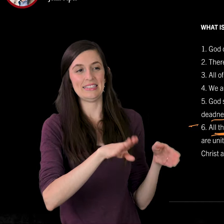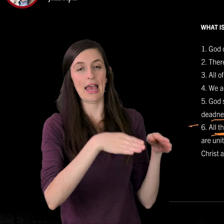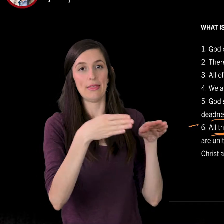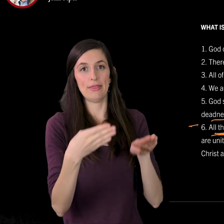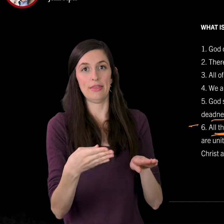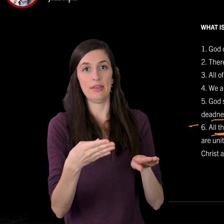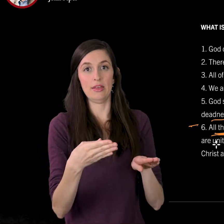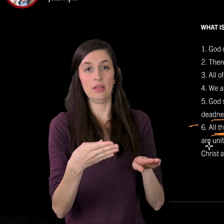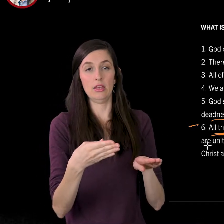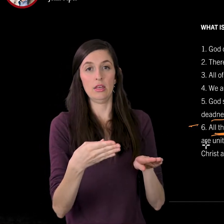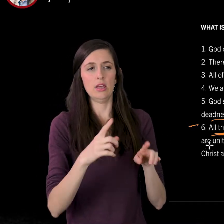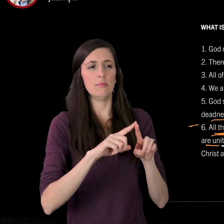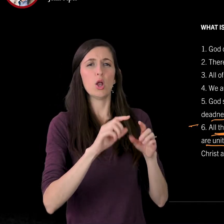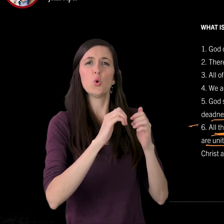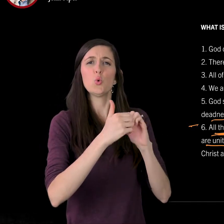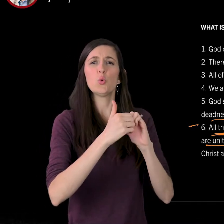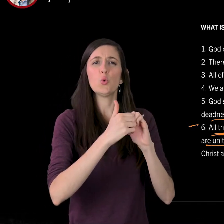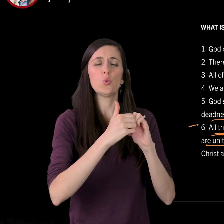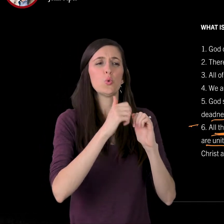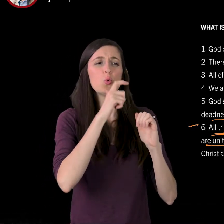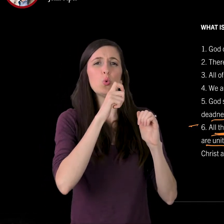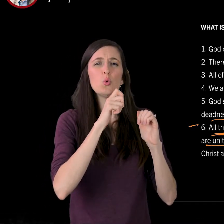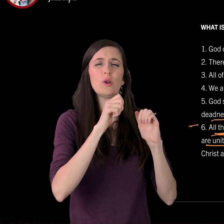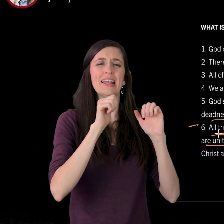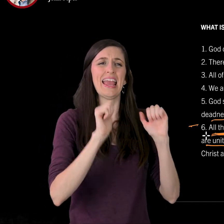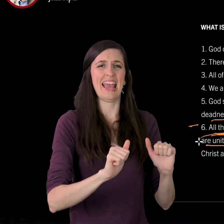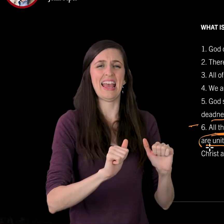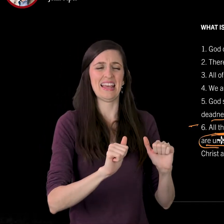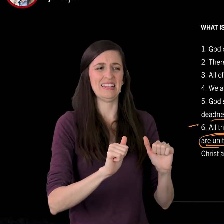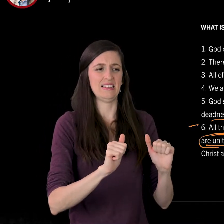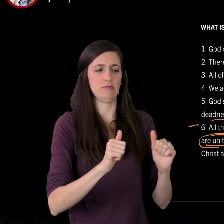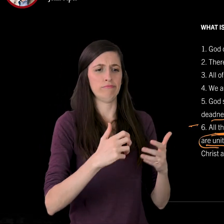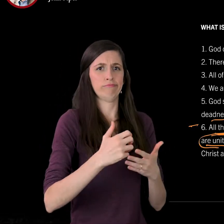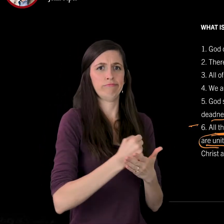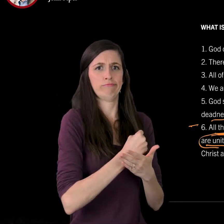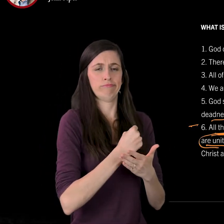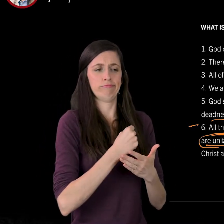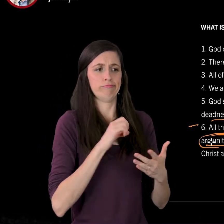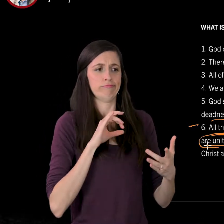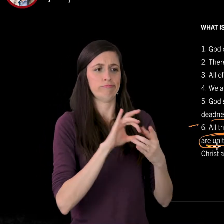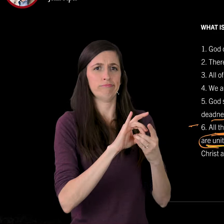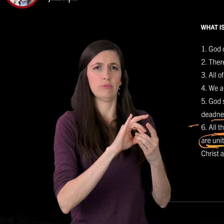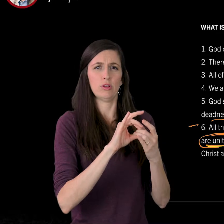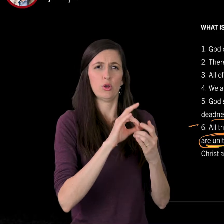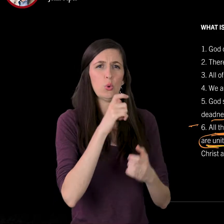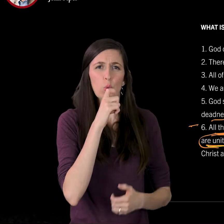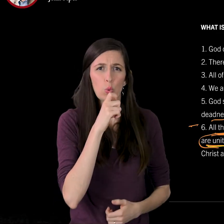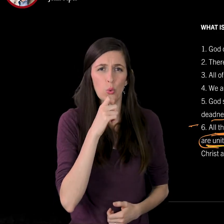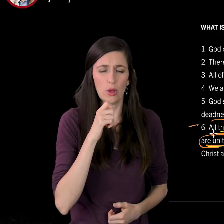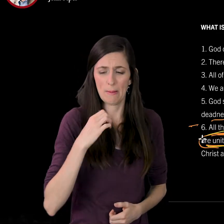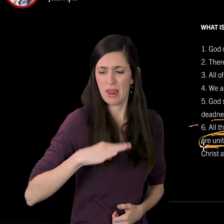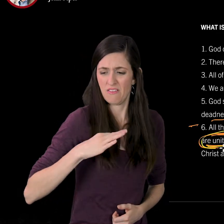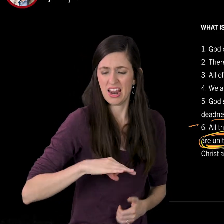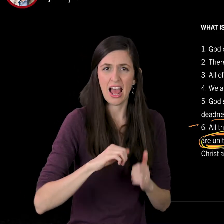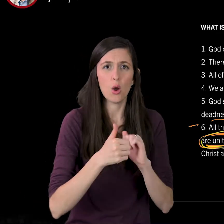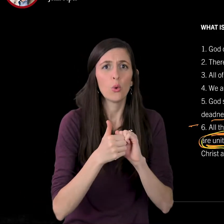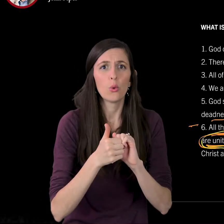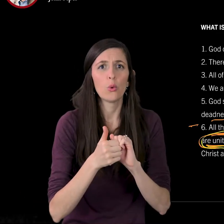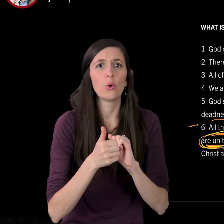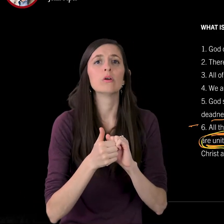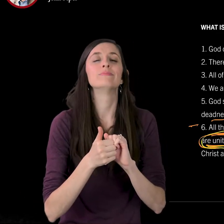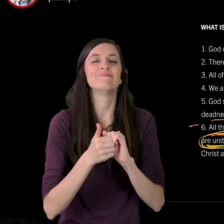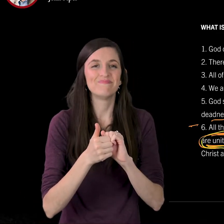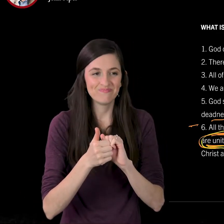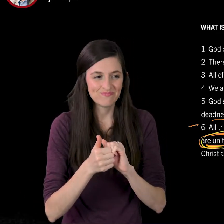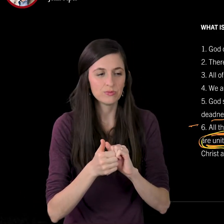to those who are united to Him by faith. United to Him by